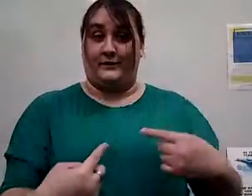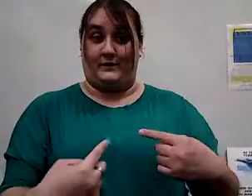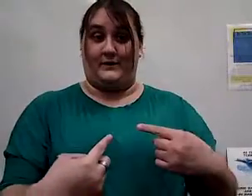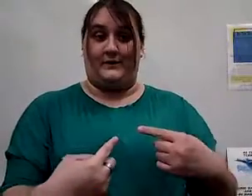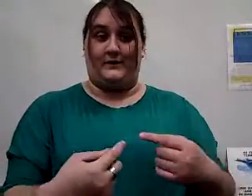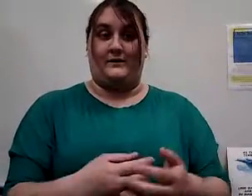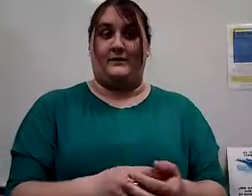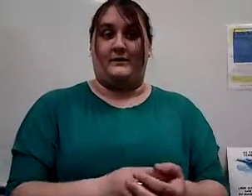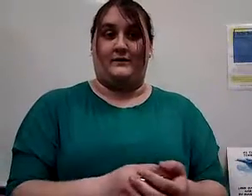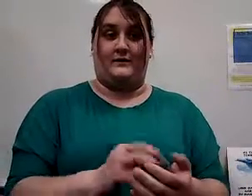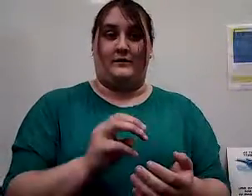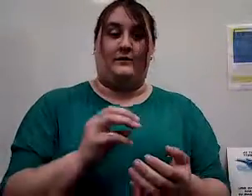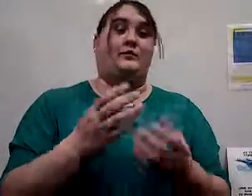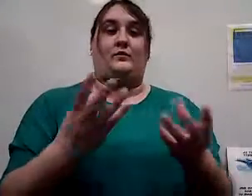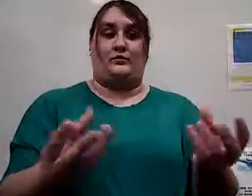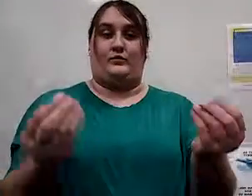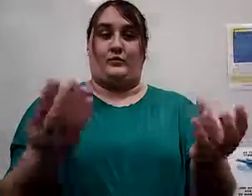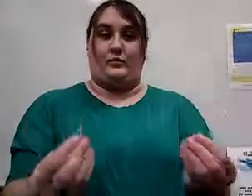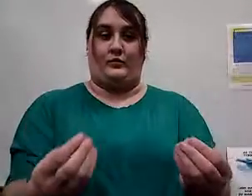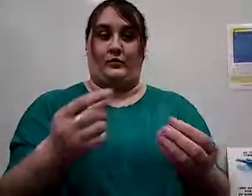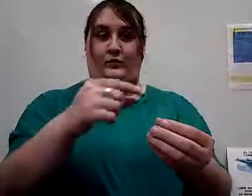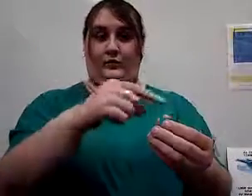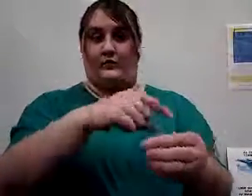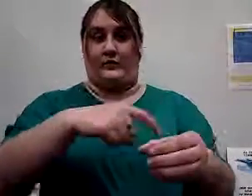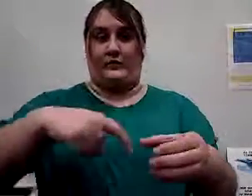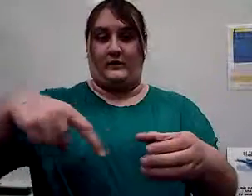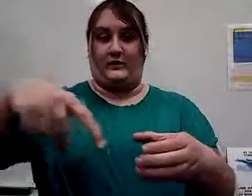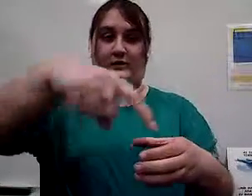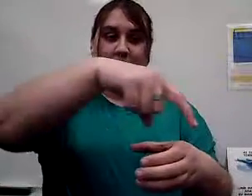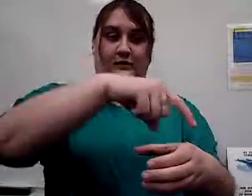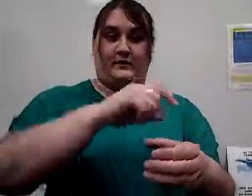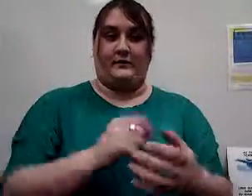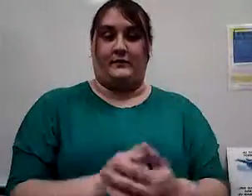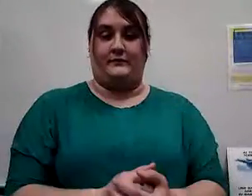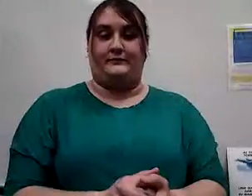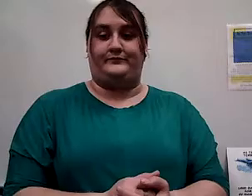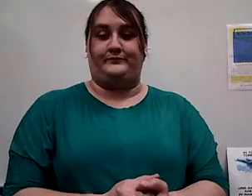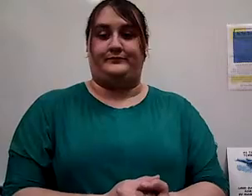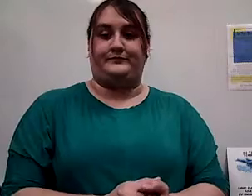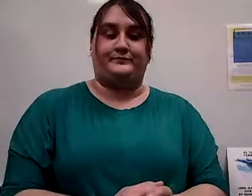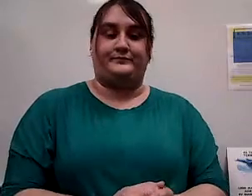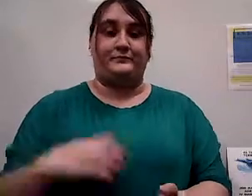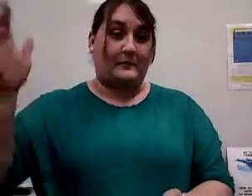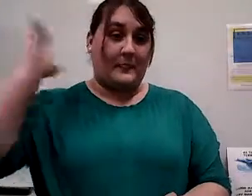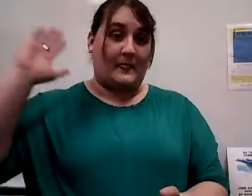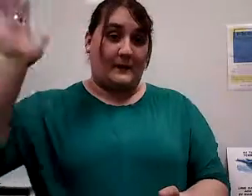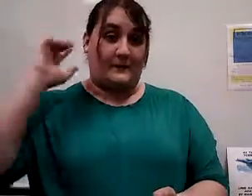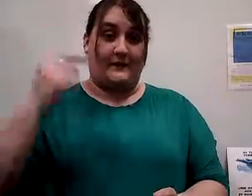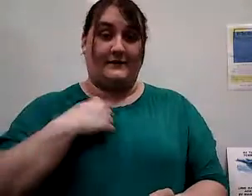we'll here just a little bit. One time I was talking about condensation with these fourth grade kids, and I told them, here's a glass that's got water on the